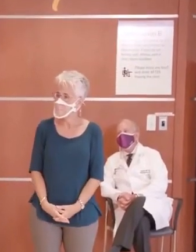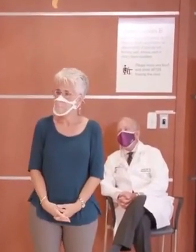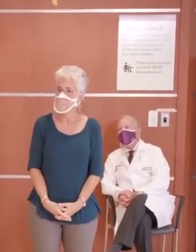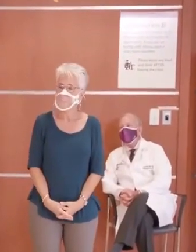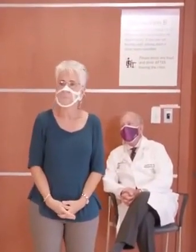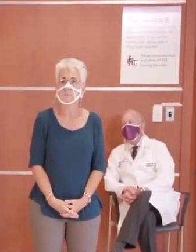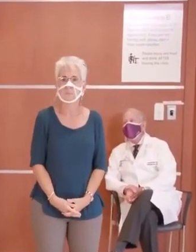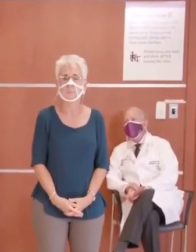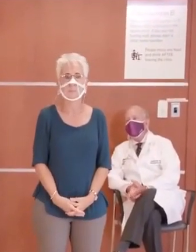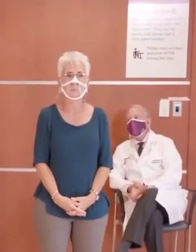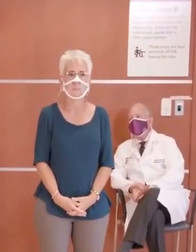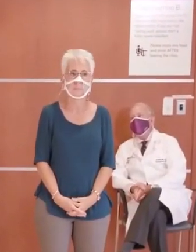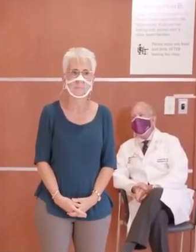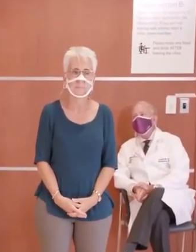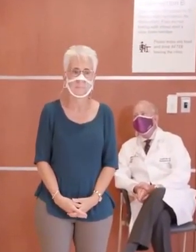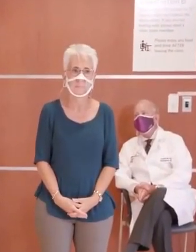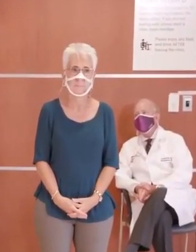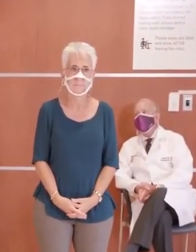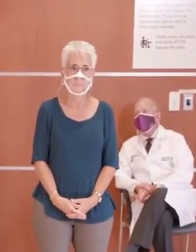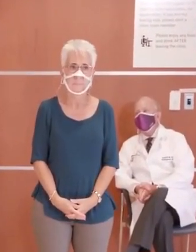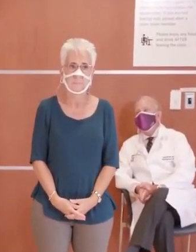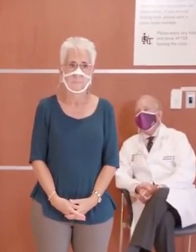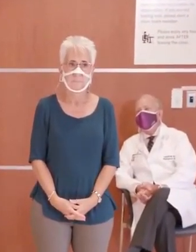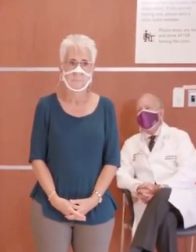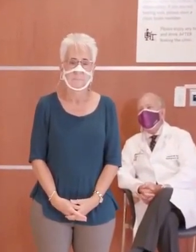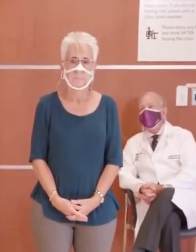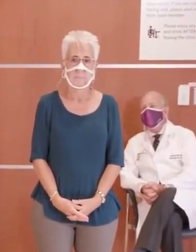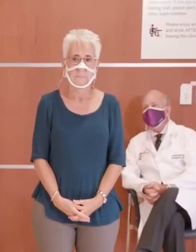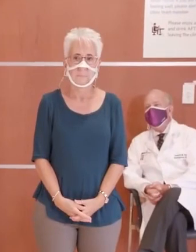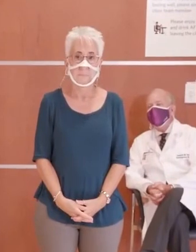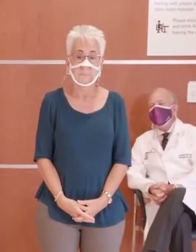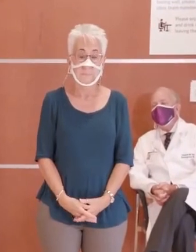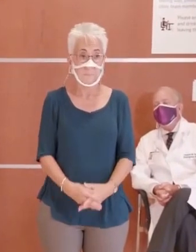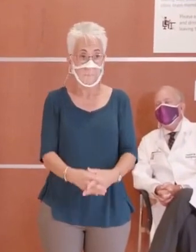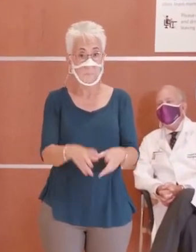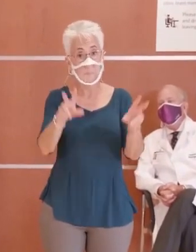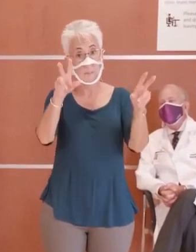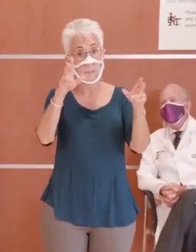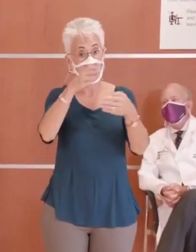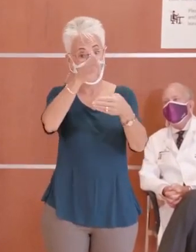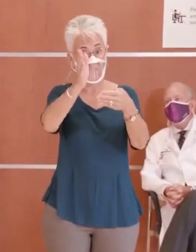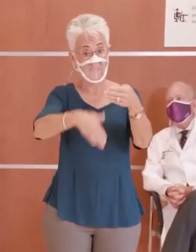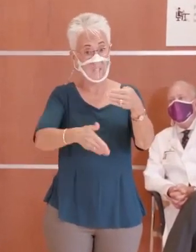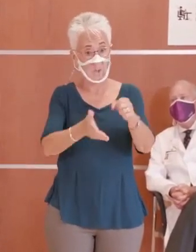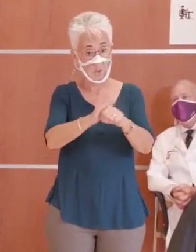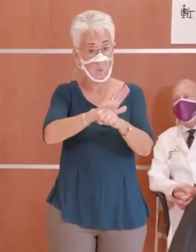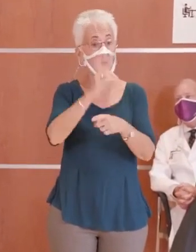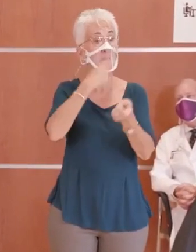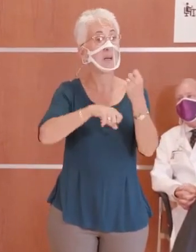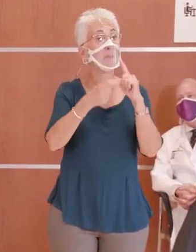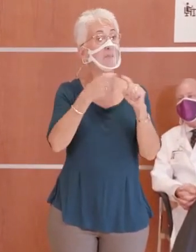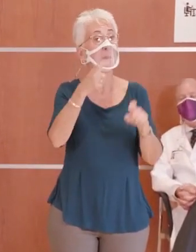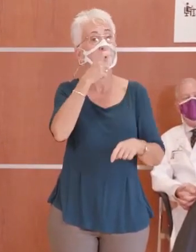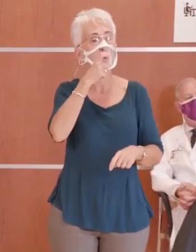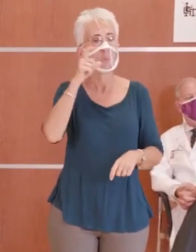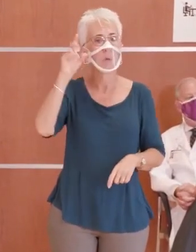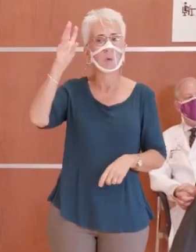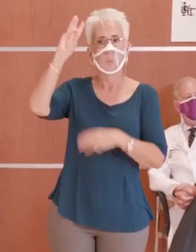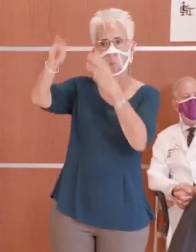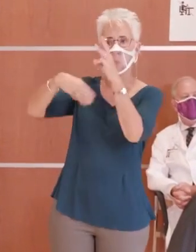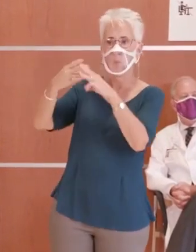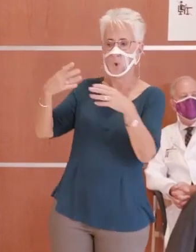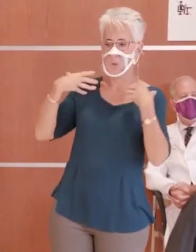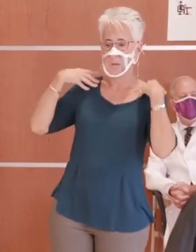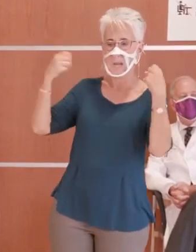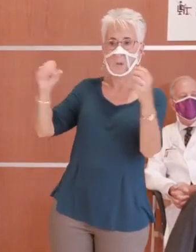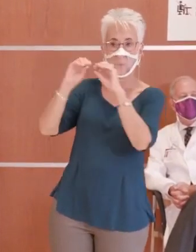Well, the decision that we're at the end of the pandemic would come from the World Health Organization that declared